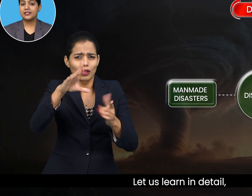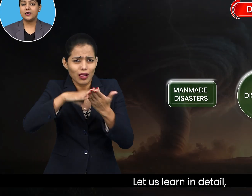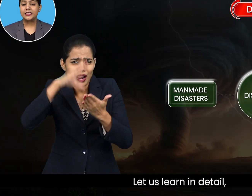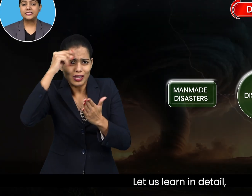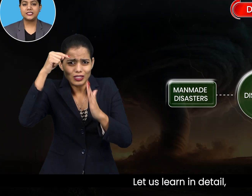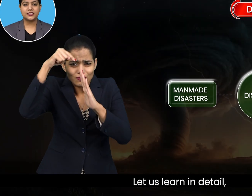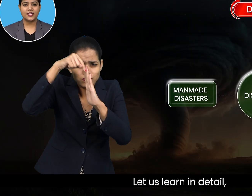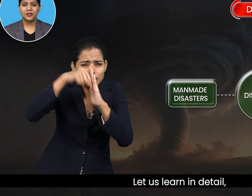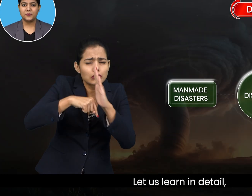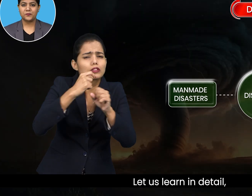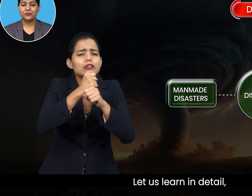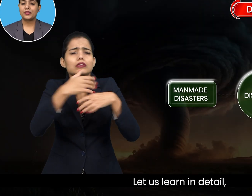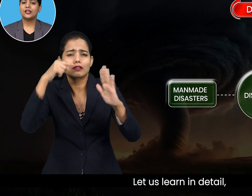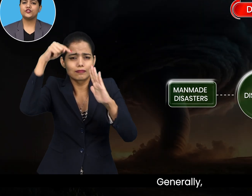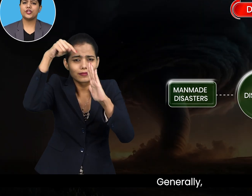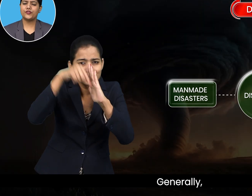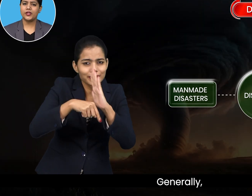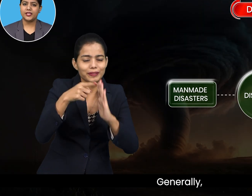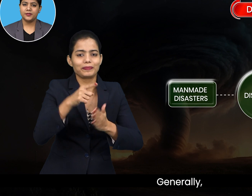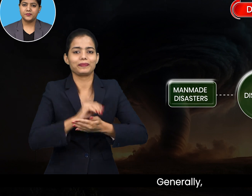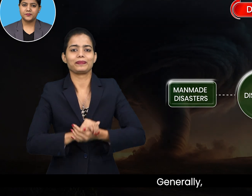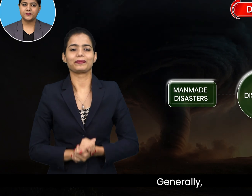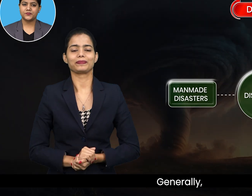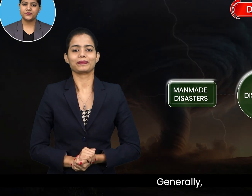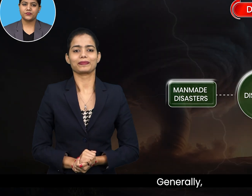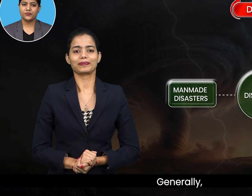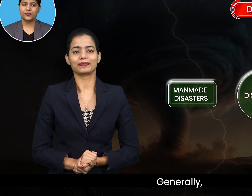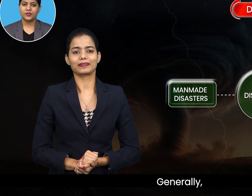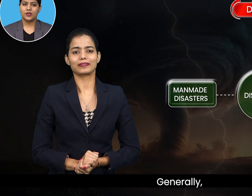Let us learn in detail. Generally,